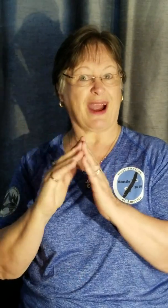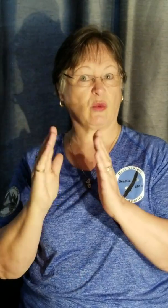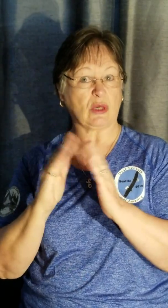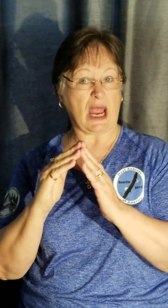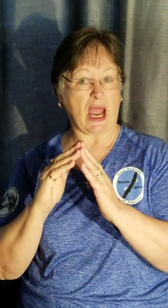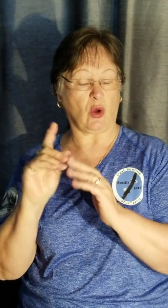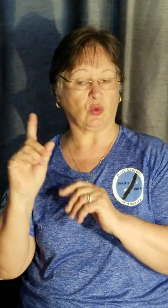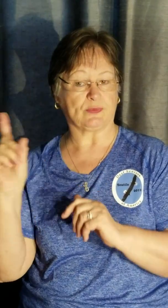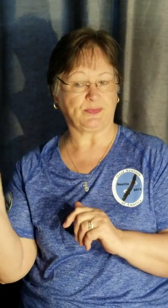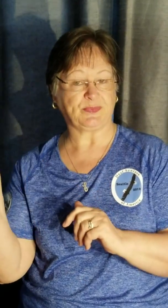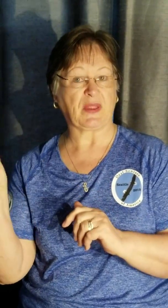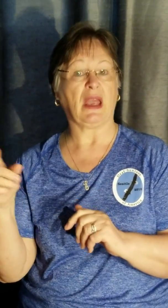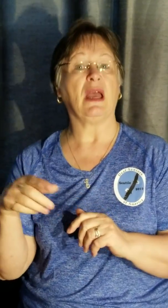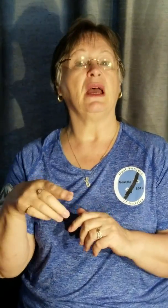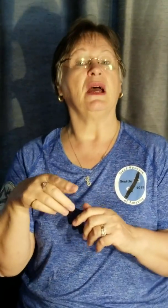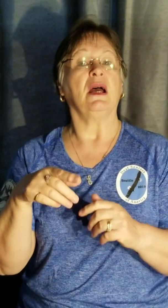so